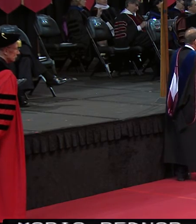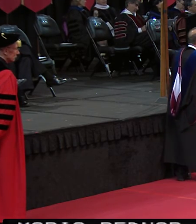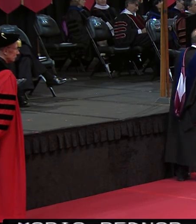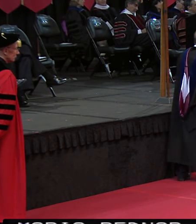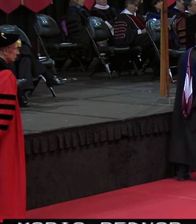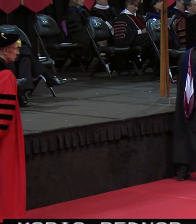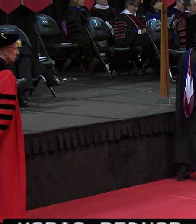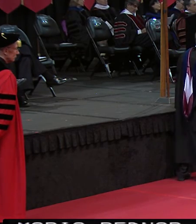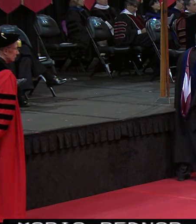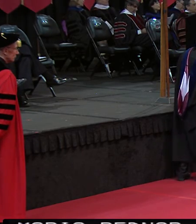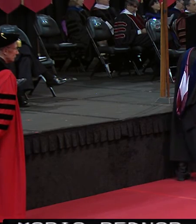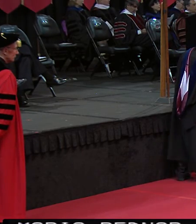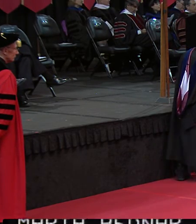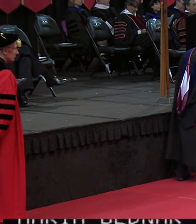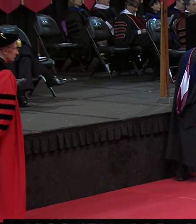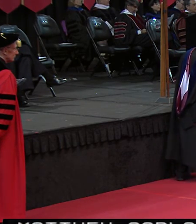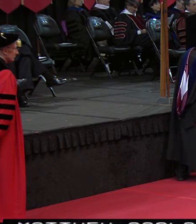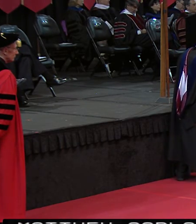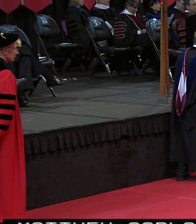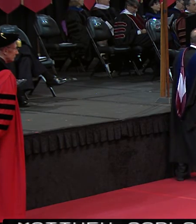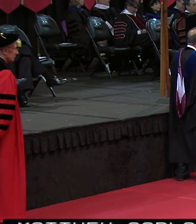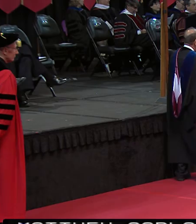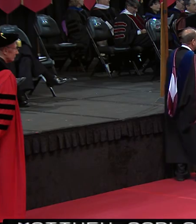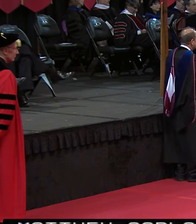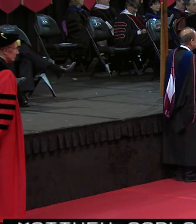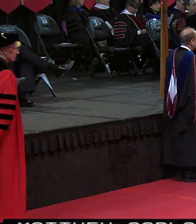Monique Latoya Carson.